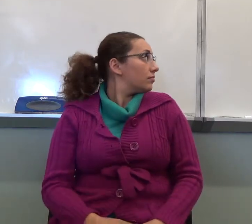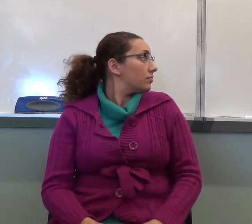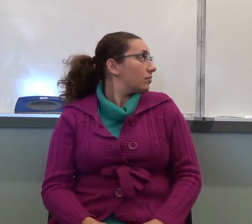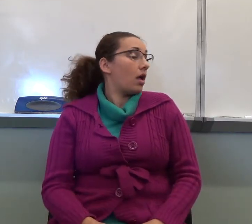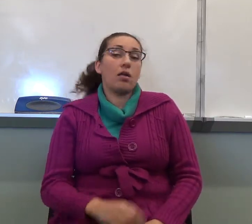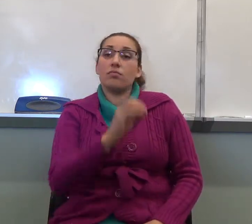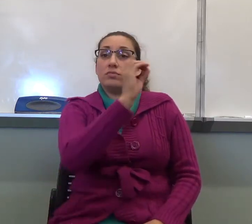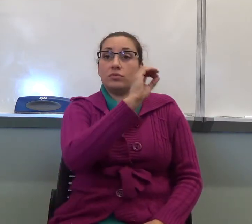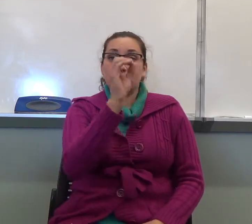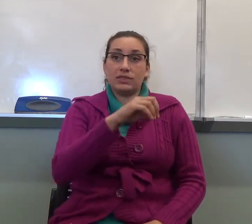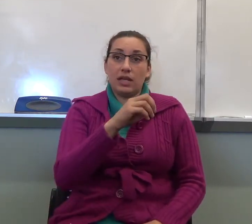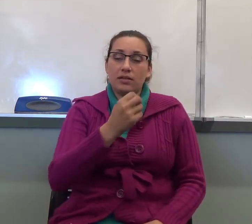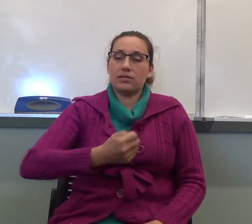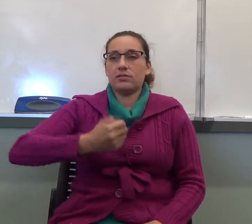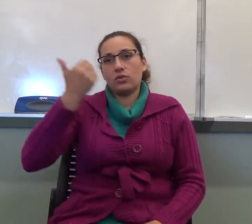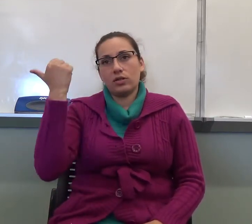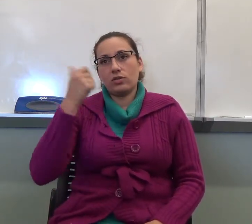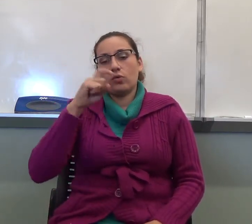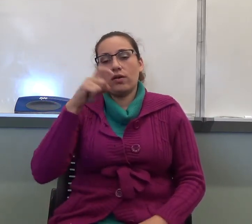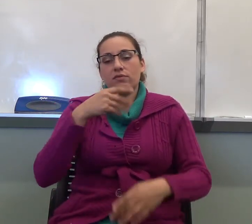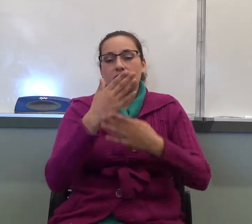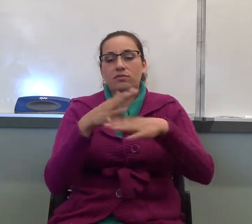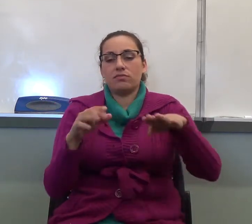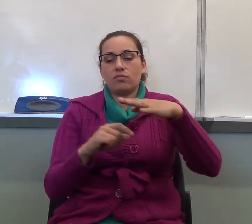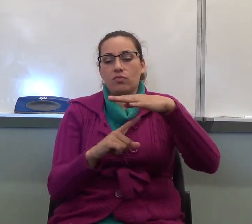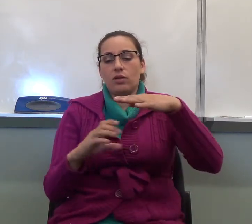sign, but then you have to divide by 100.